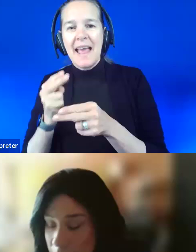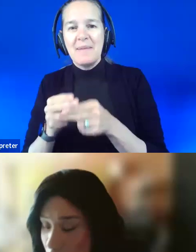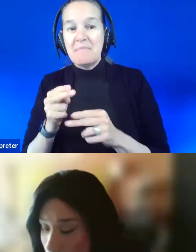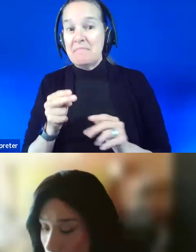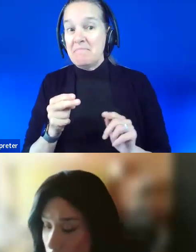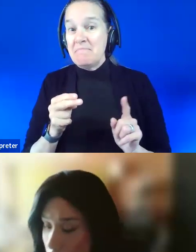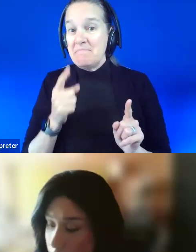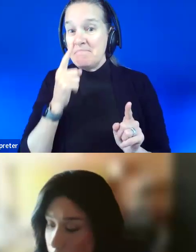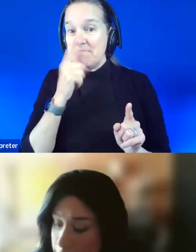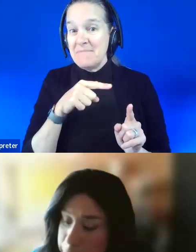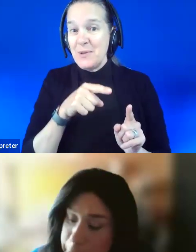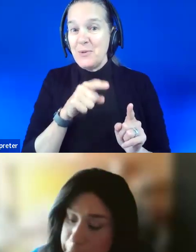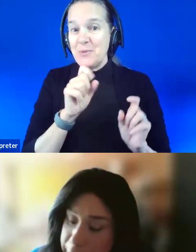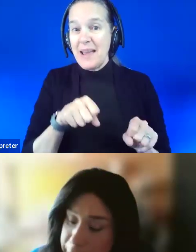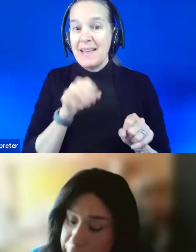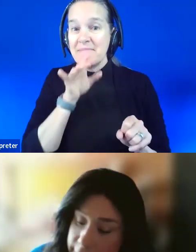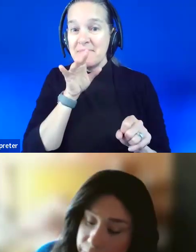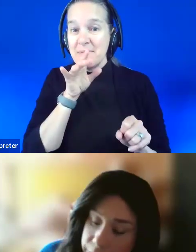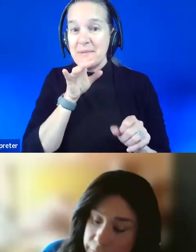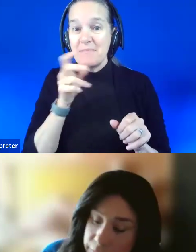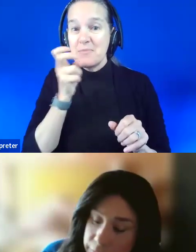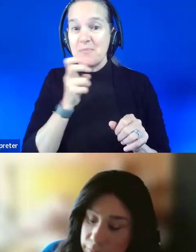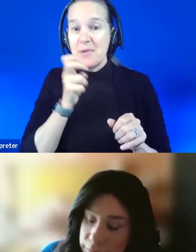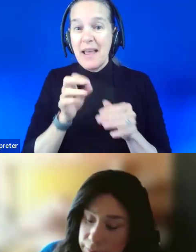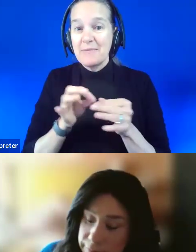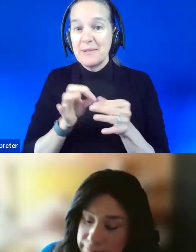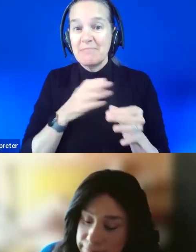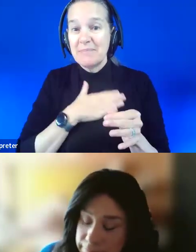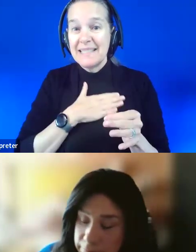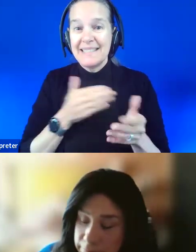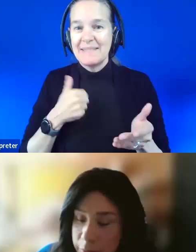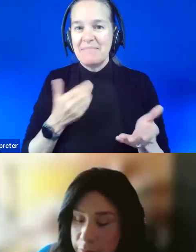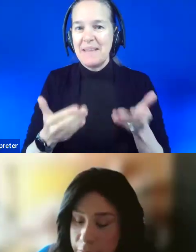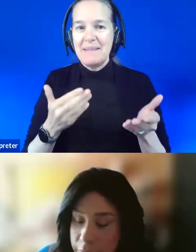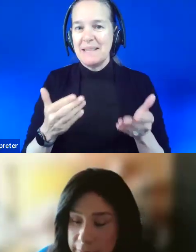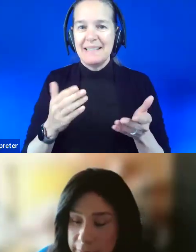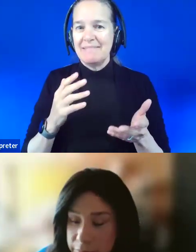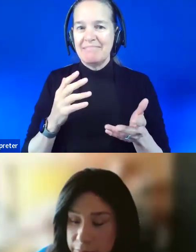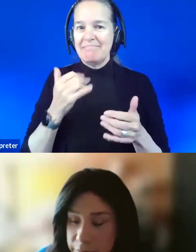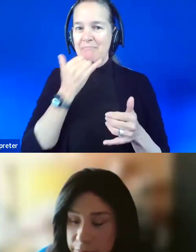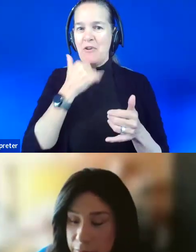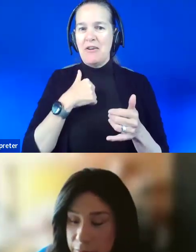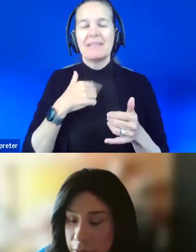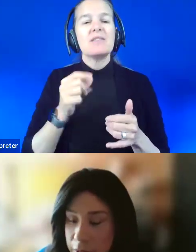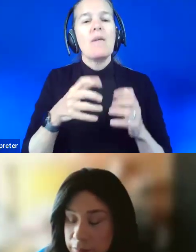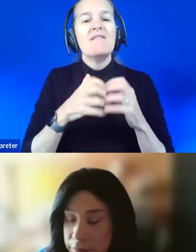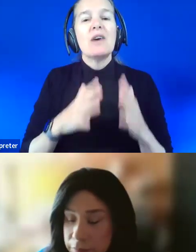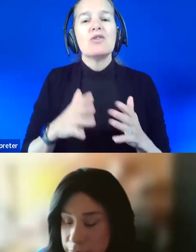to let you repeat that because I probably messed it up. Founder of Opossum House